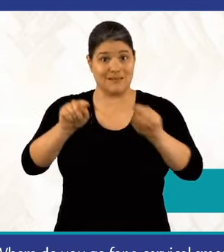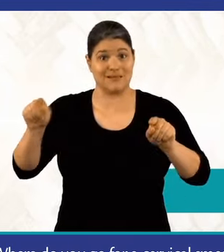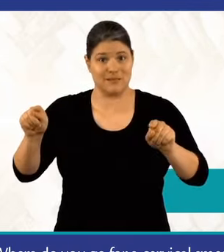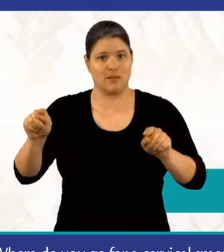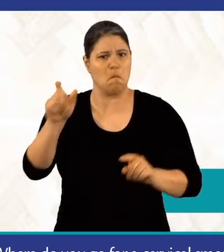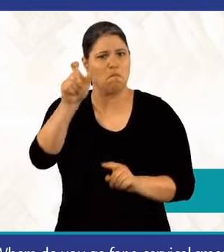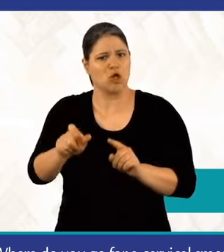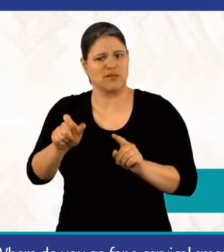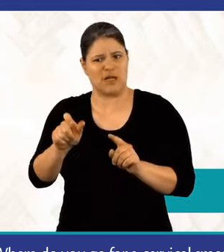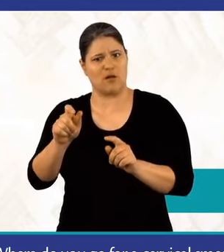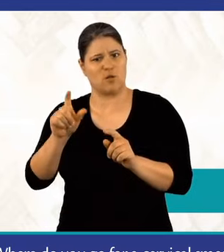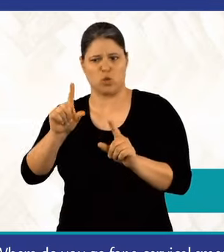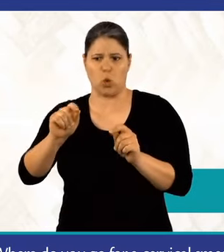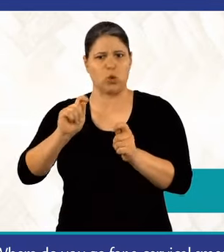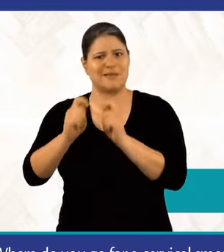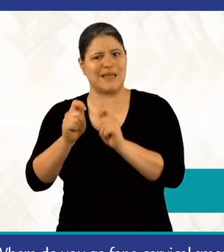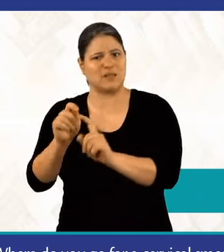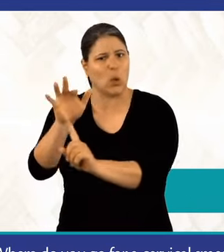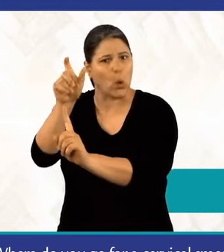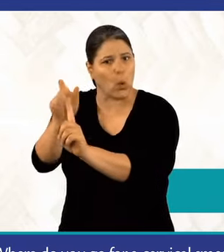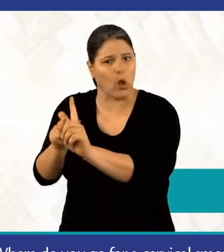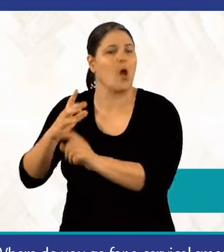Most of the services have women smear takers.